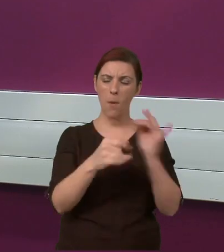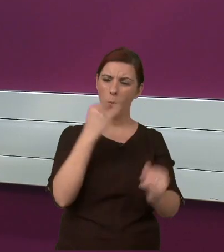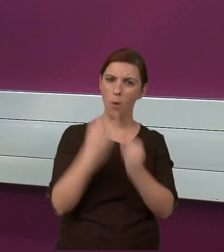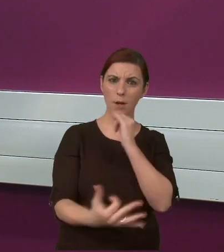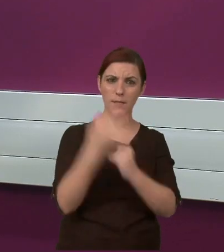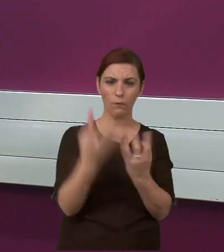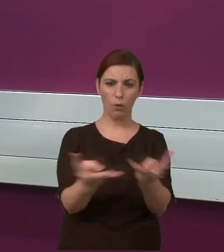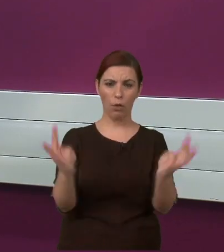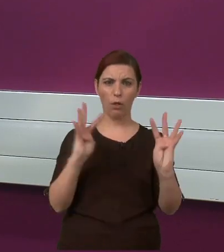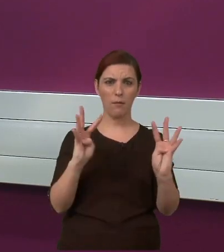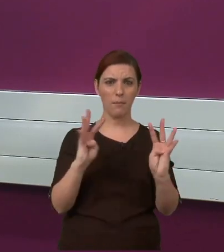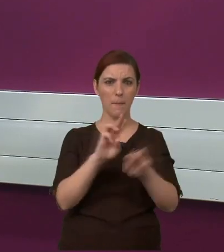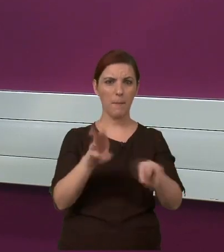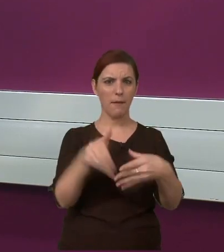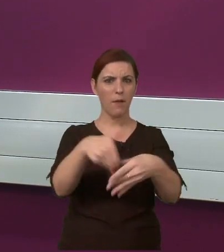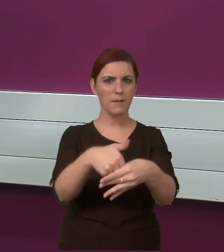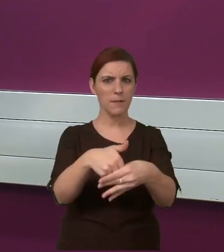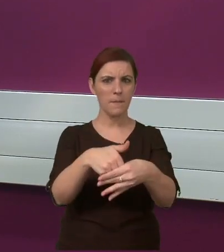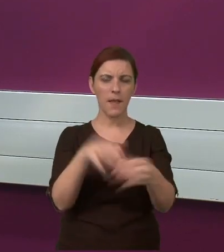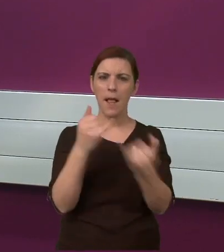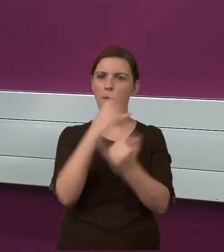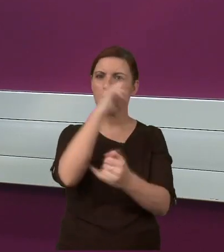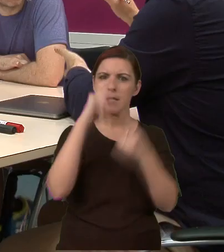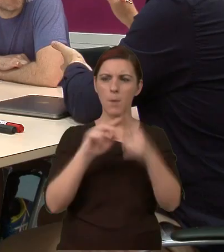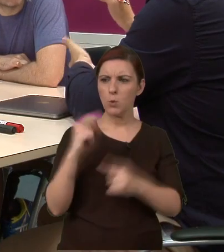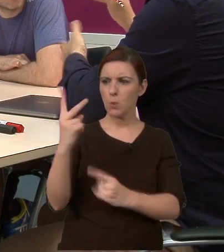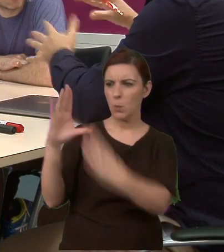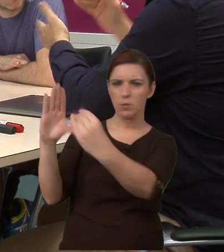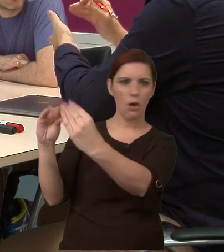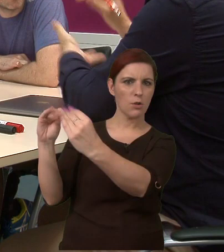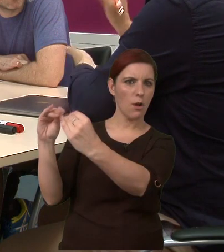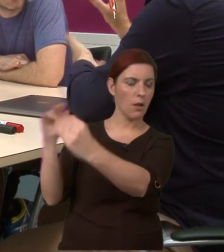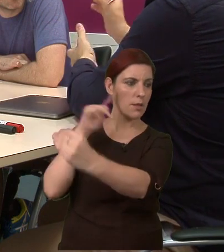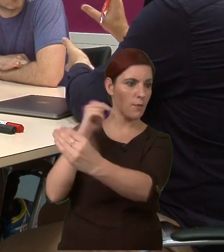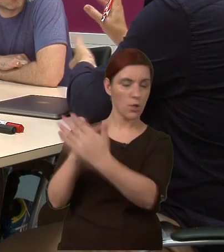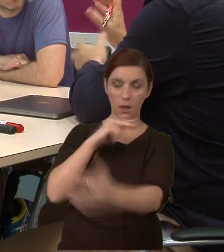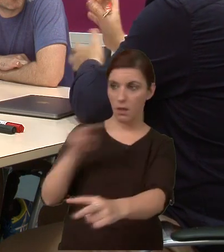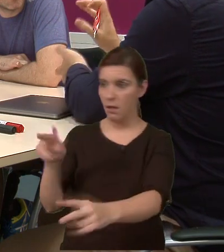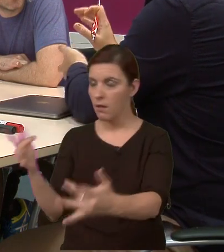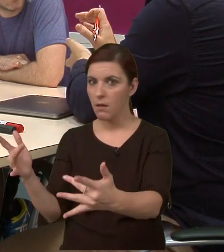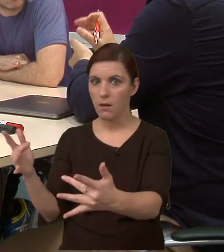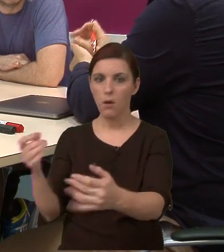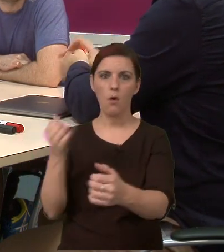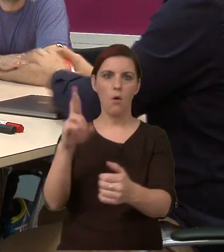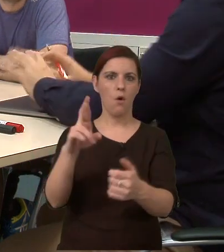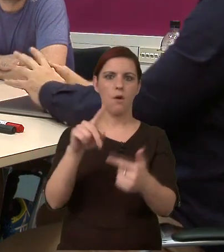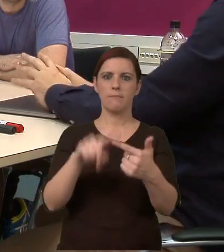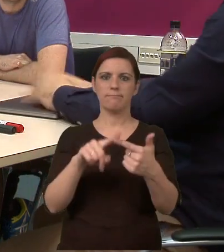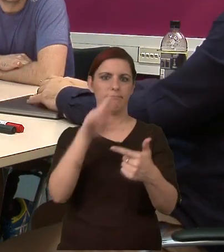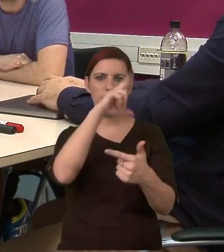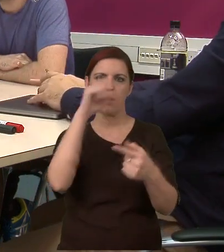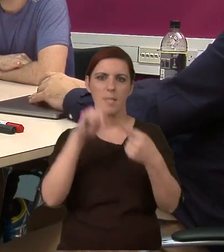which are exacerbated when there are multiple people involved in the conversation. Things like group members having side conversations,